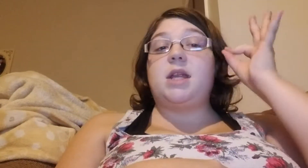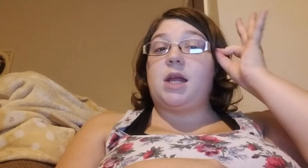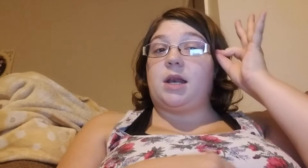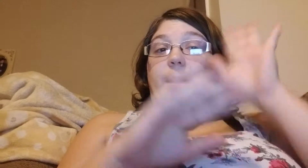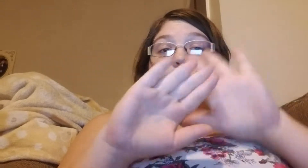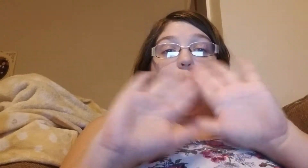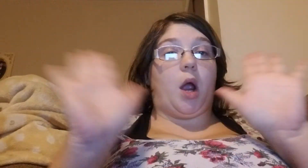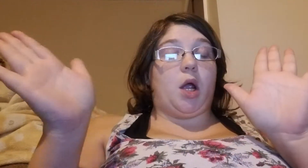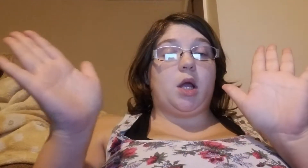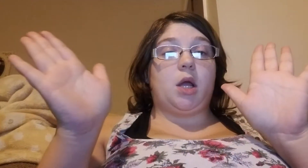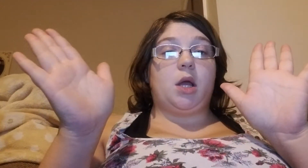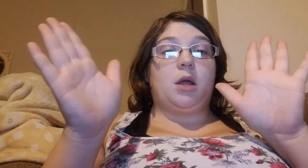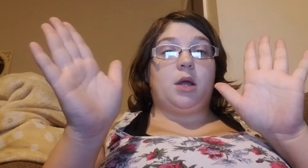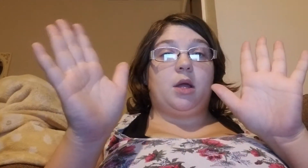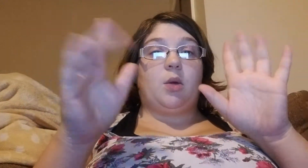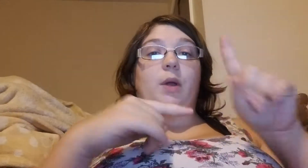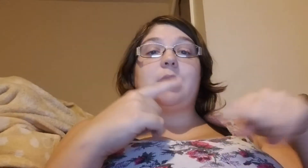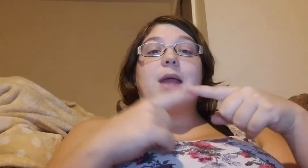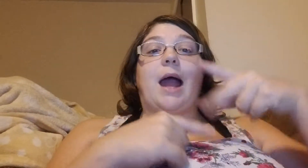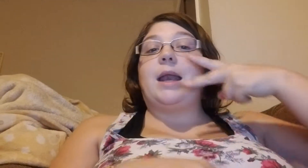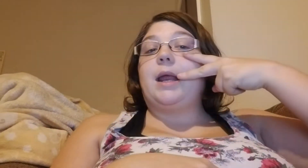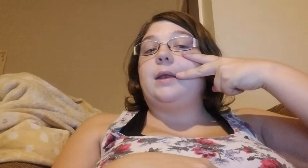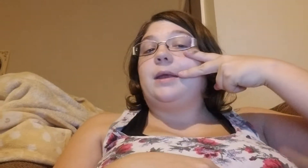Indian anymore. We sign Indian.